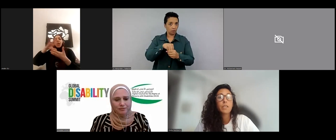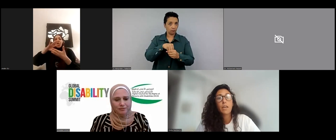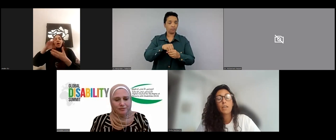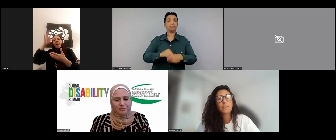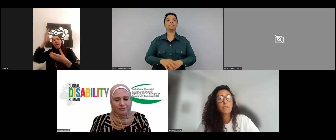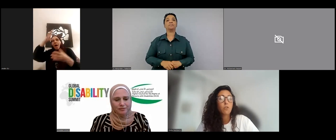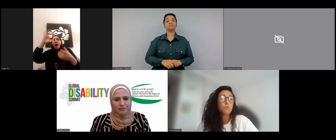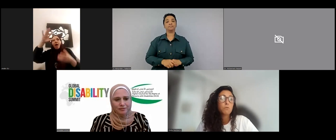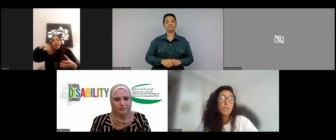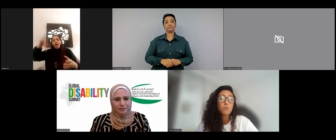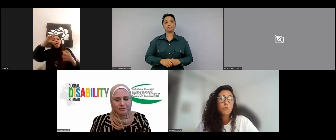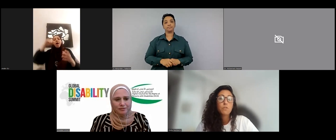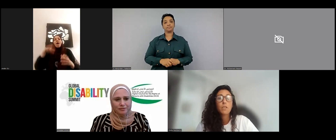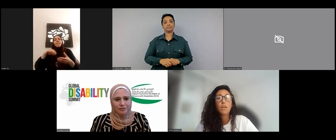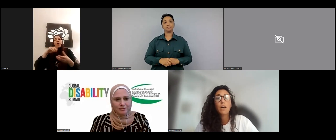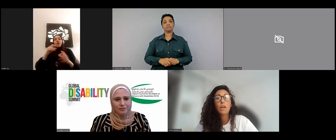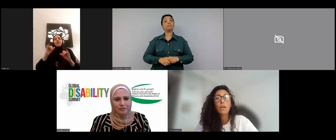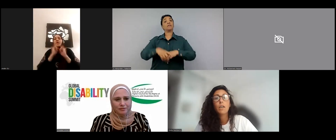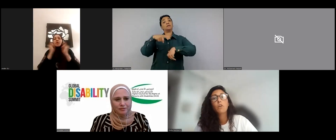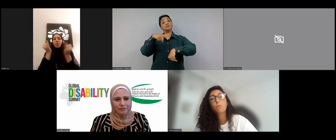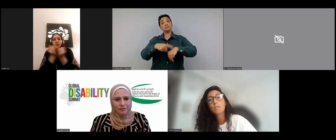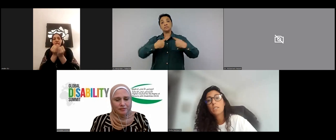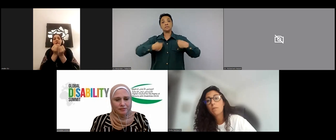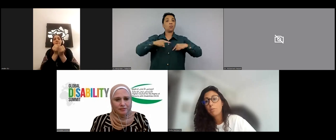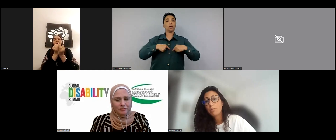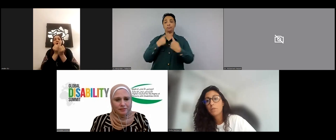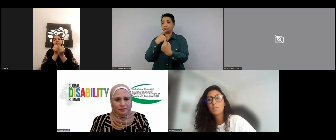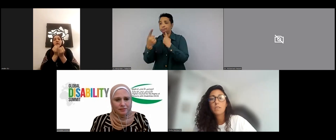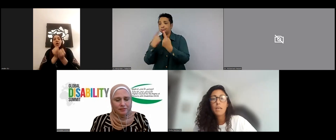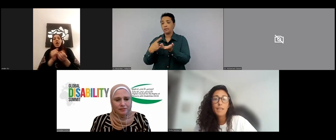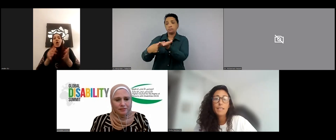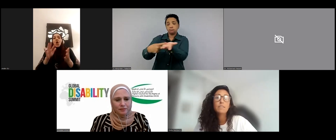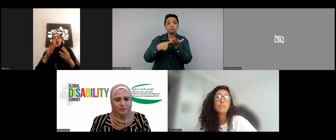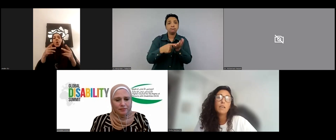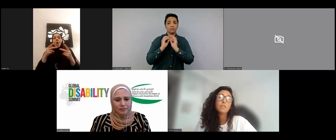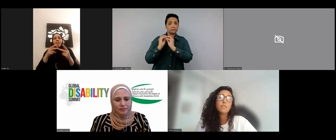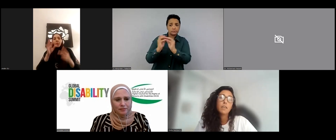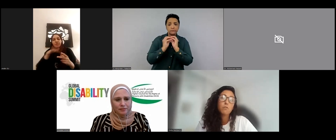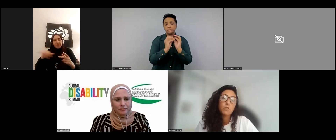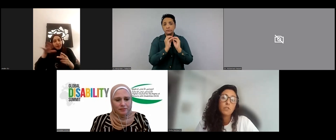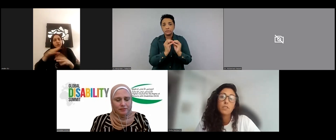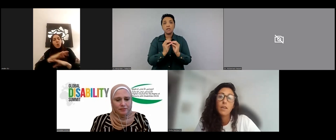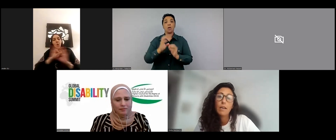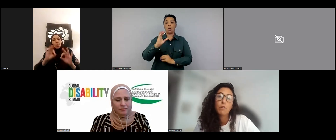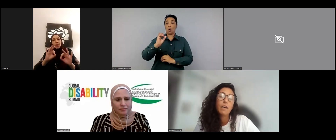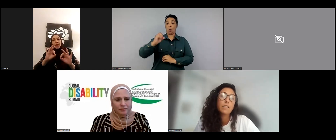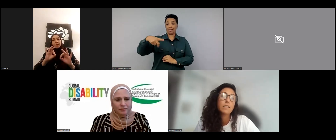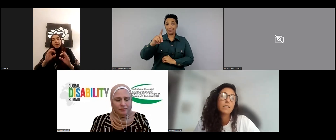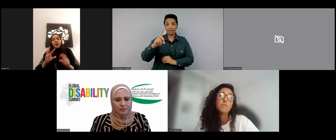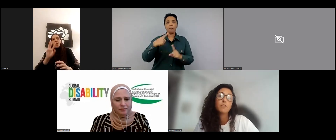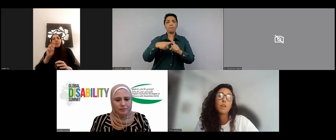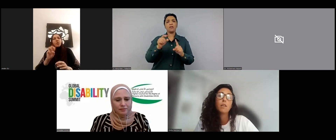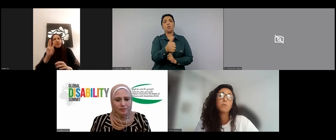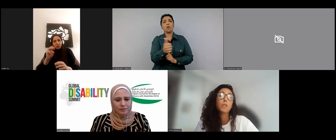during the consultations, OPD members and other stakeholders